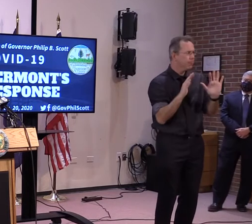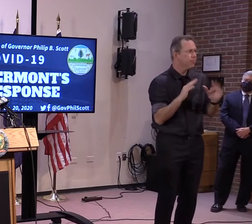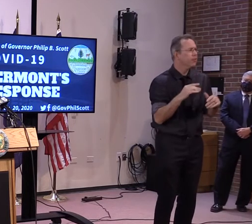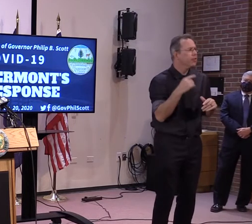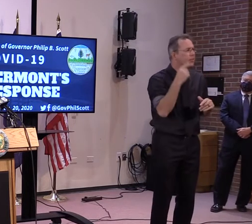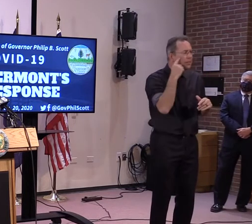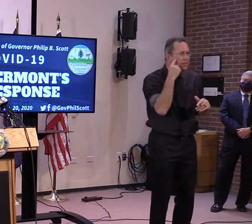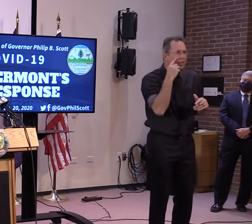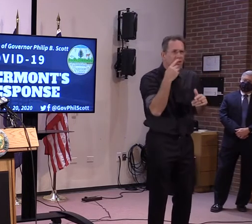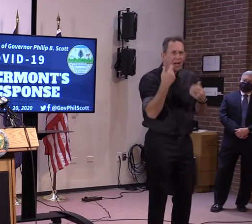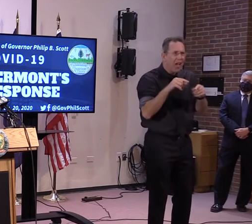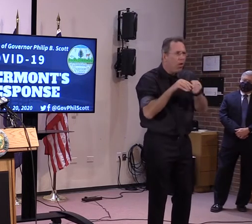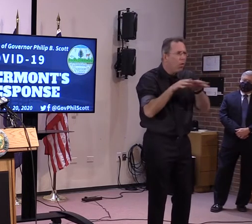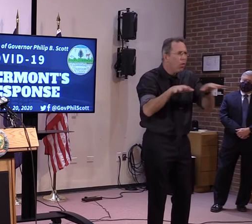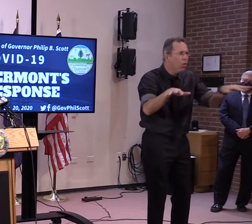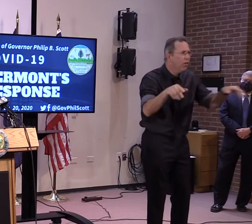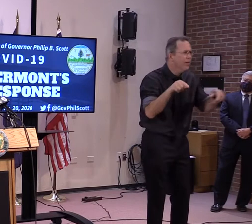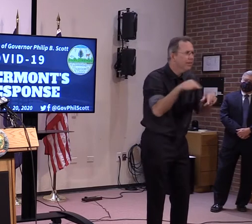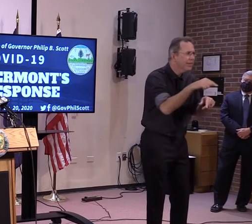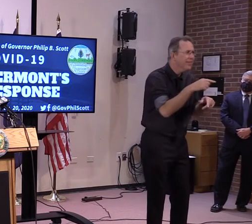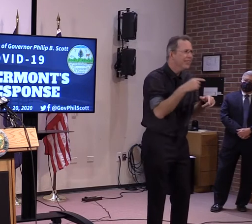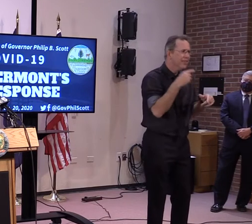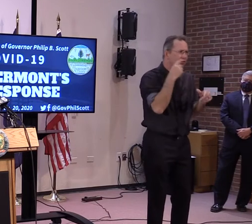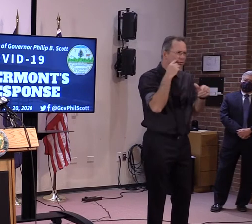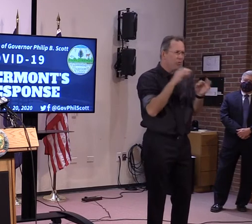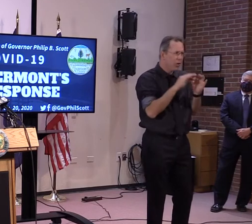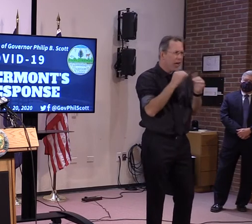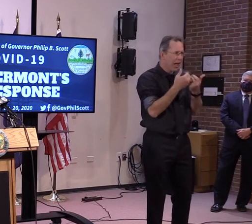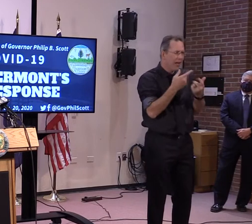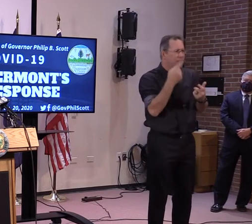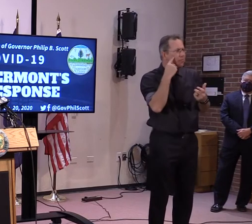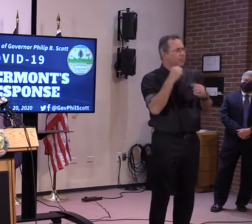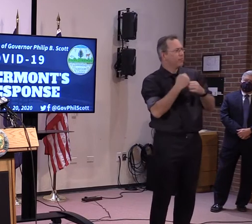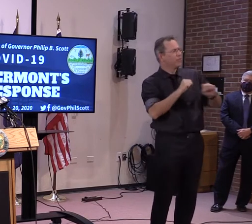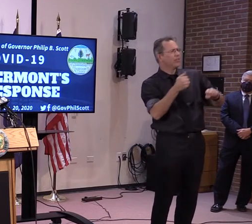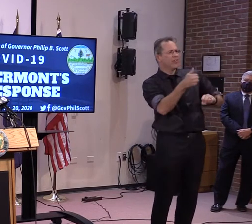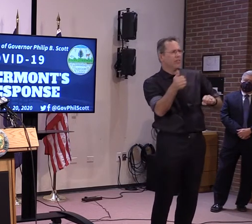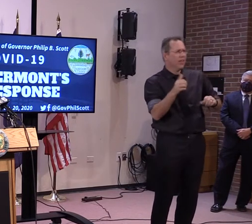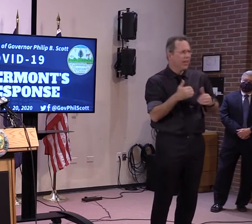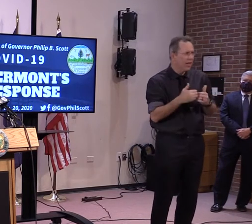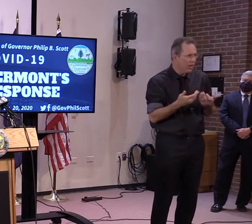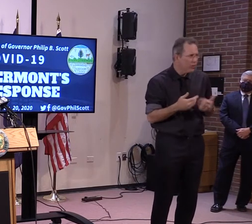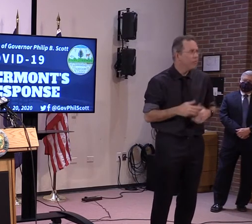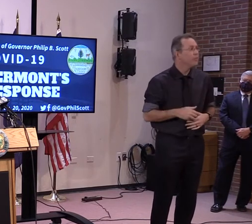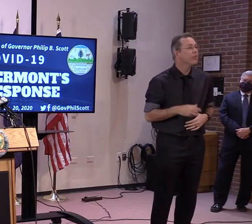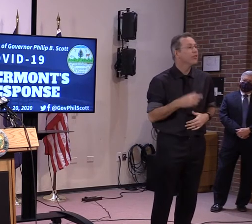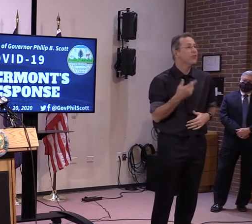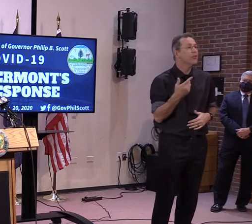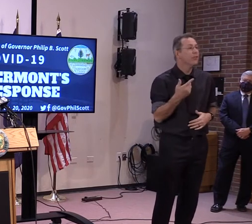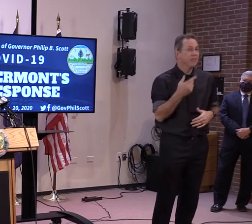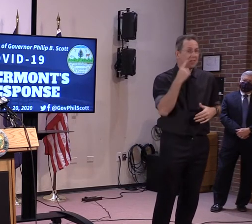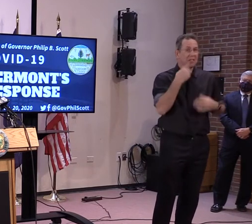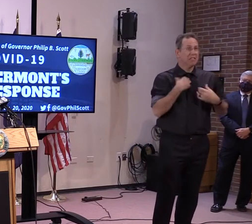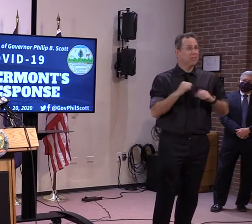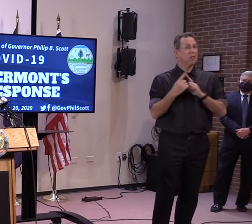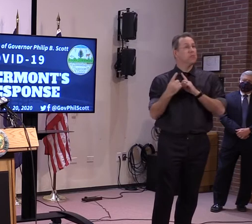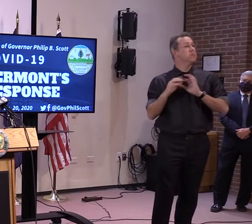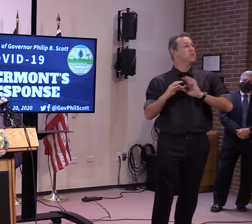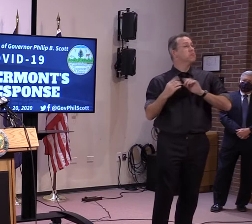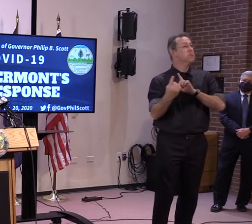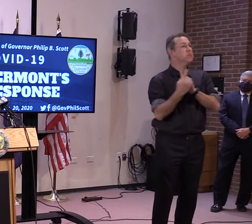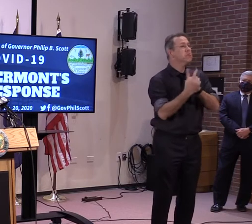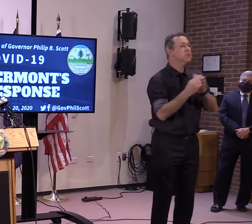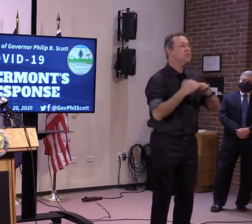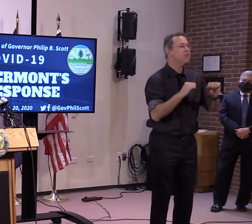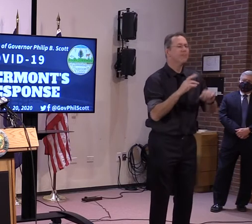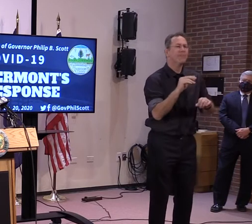others without risk, but that's just not the case, according to our contact tracing data, which is why we